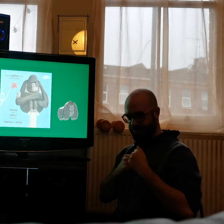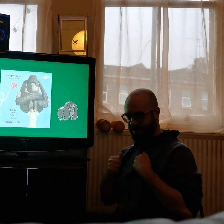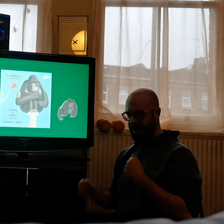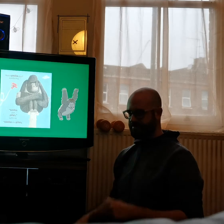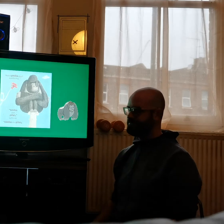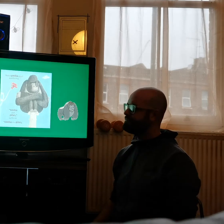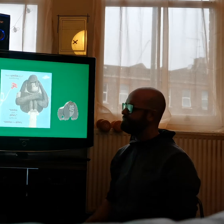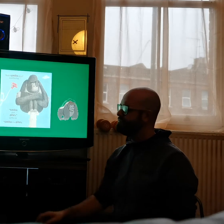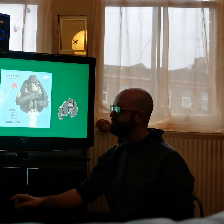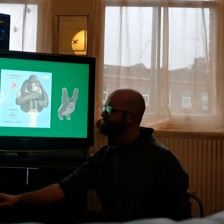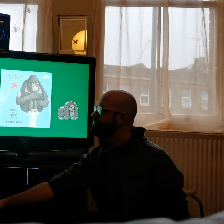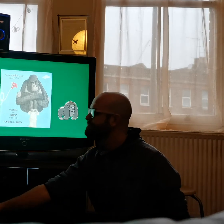Gorilla.